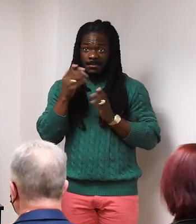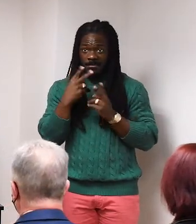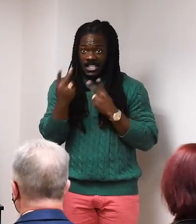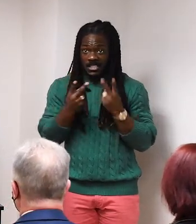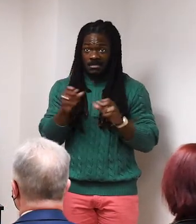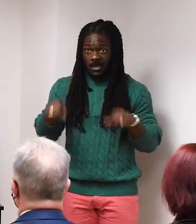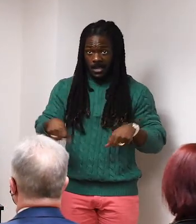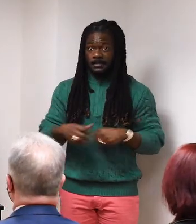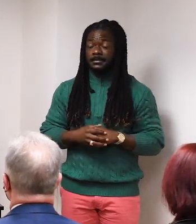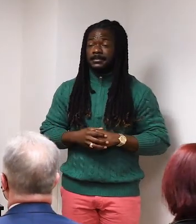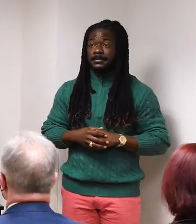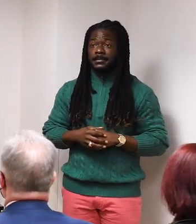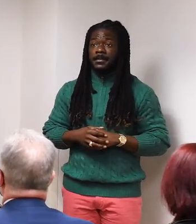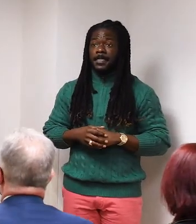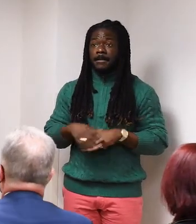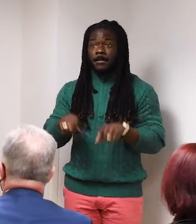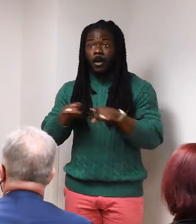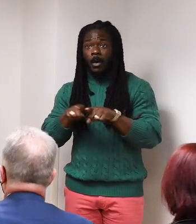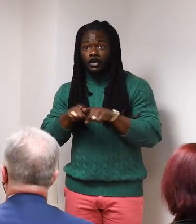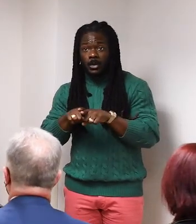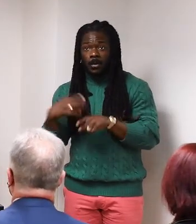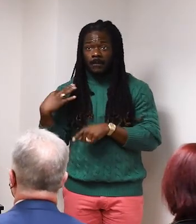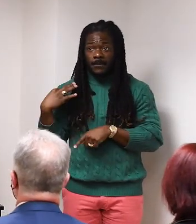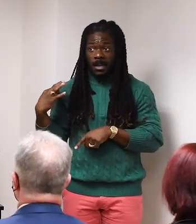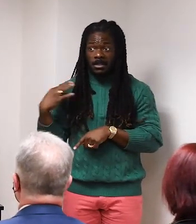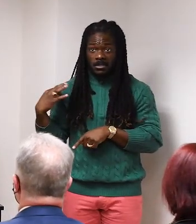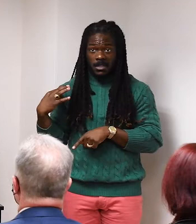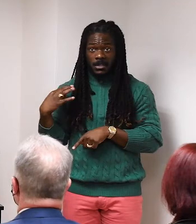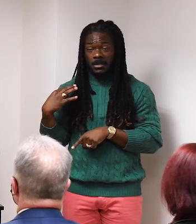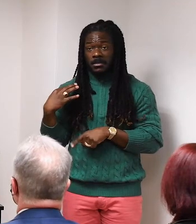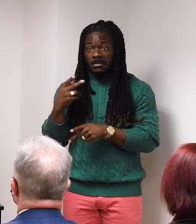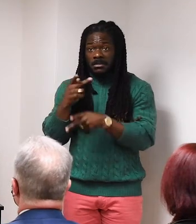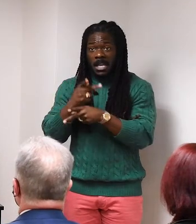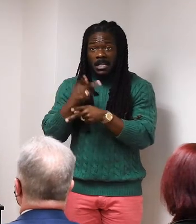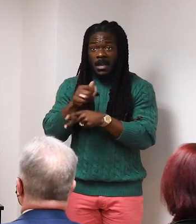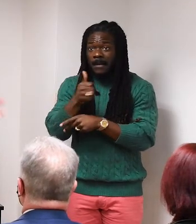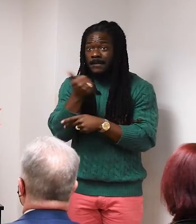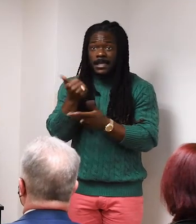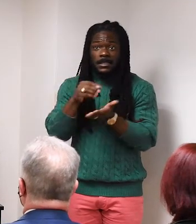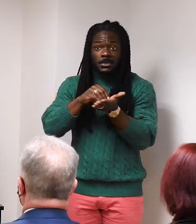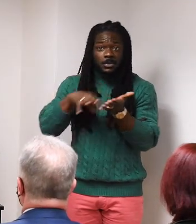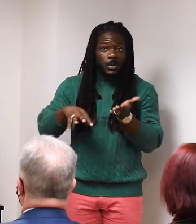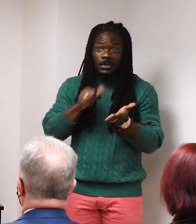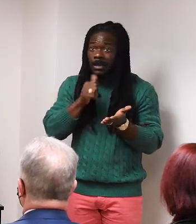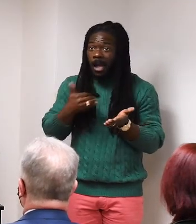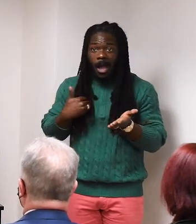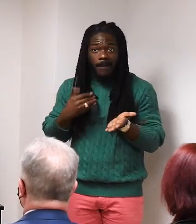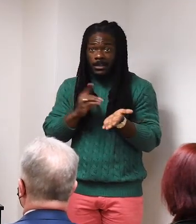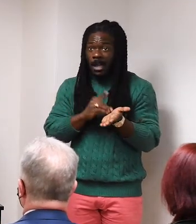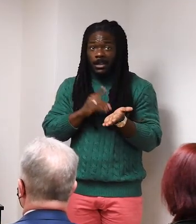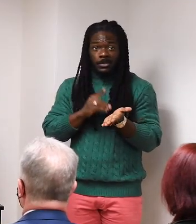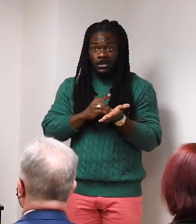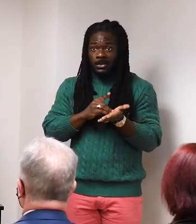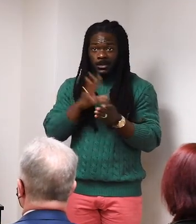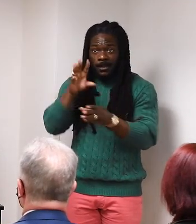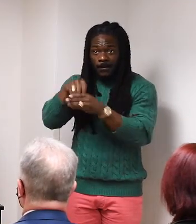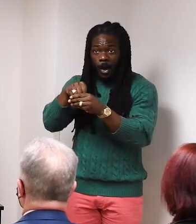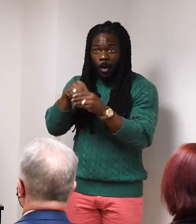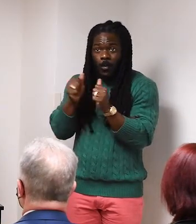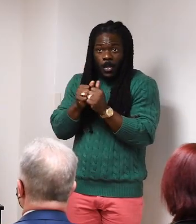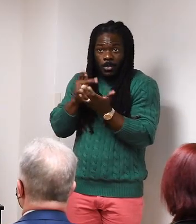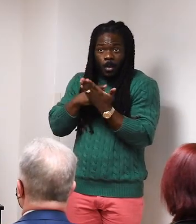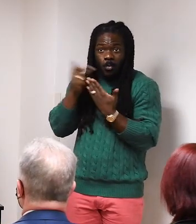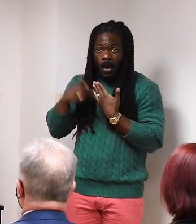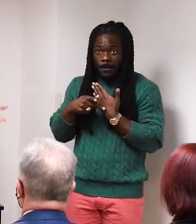visit. We have also volunteered to take care of any patients who don't have a doctor participating in the